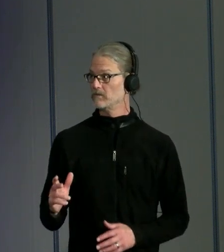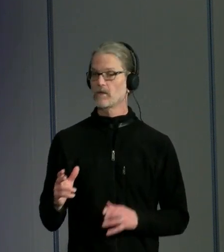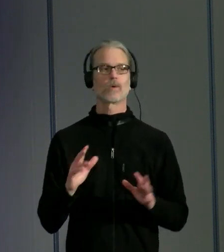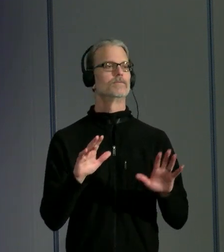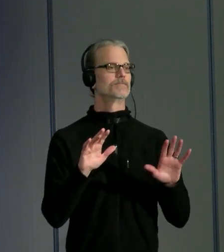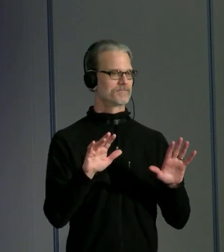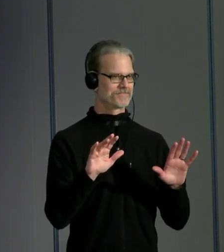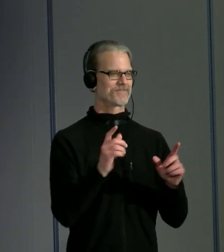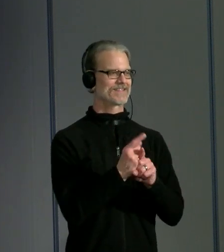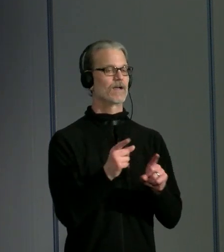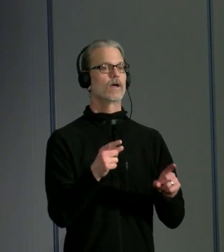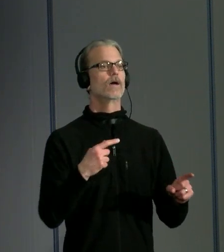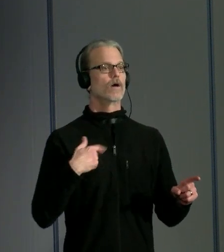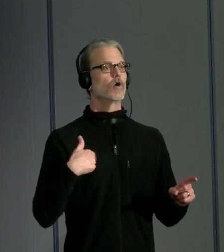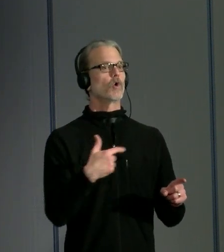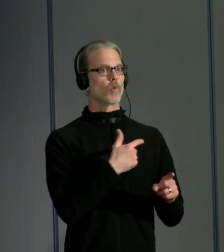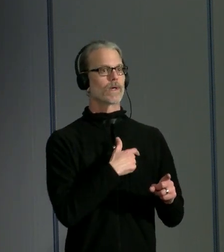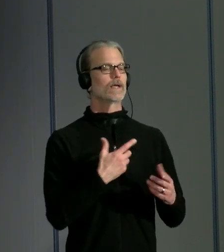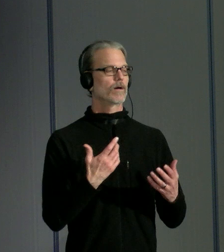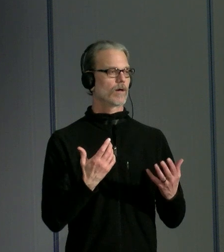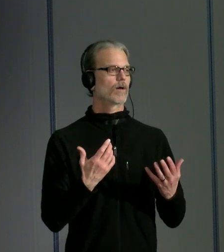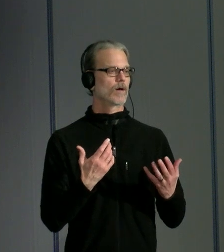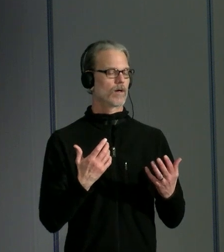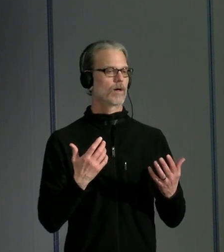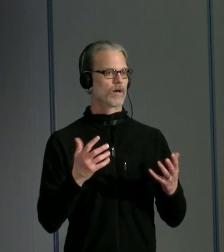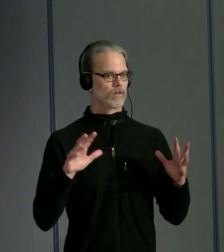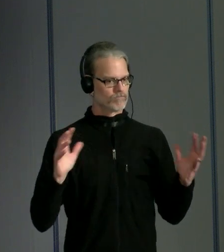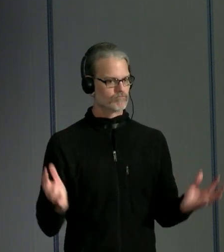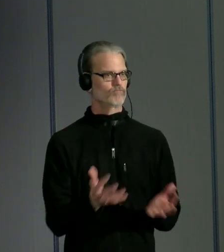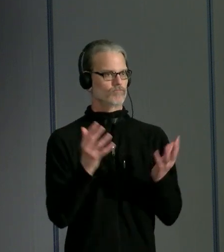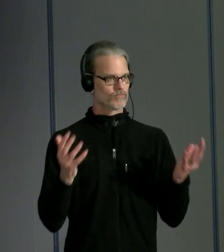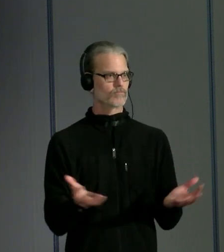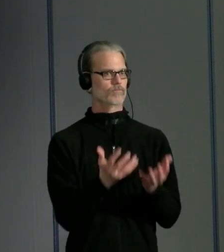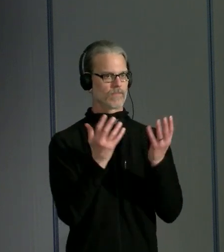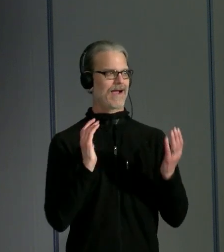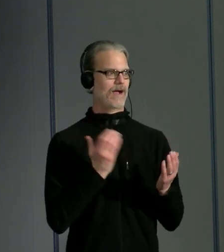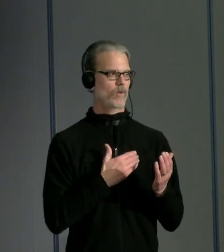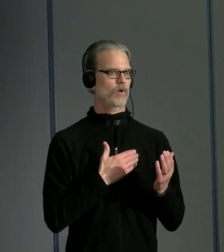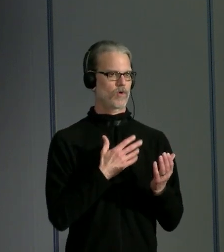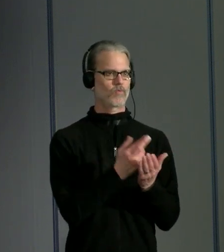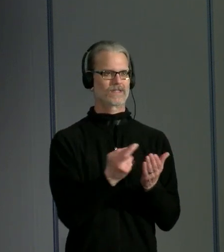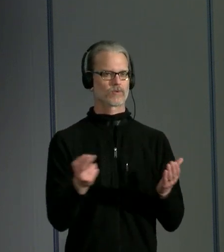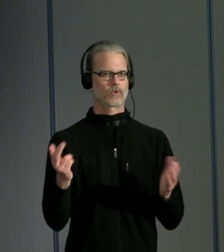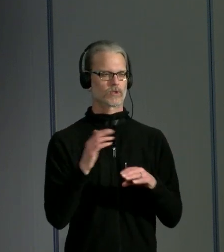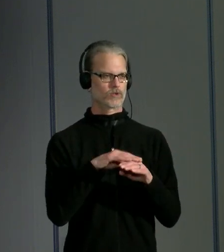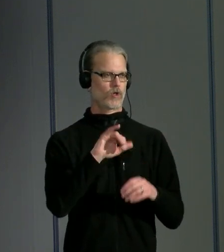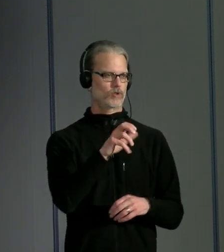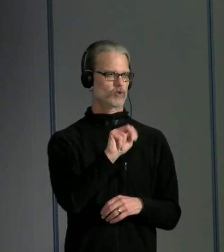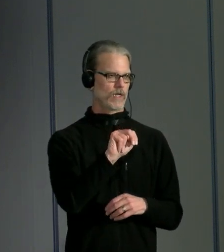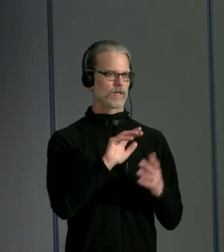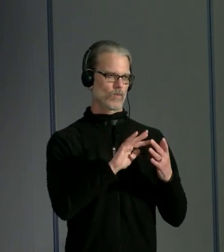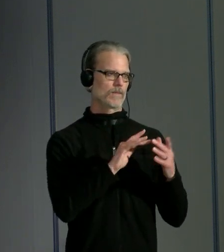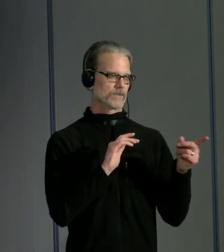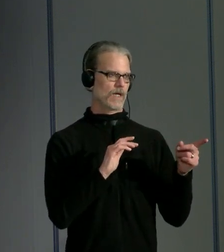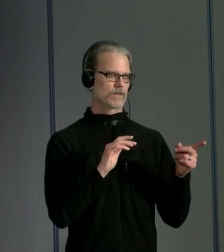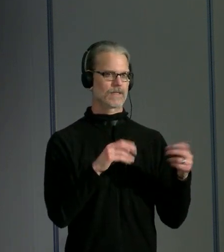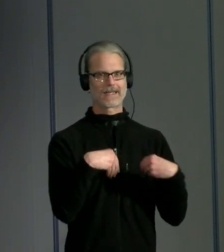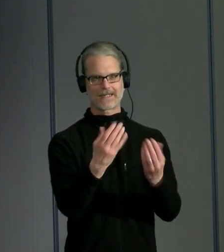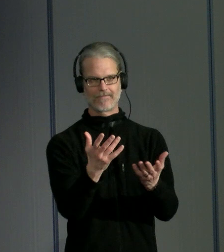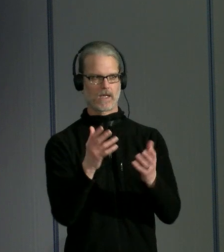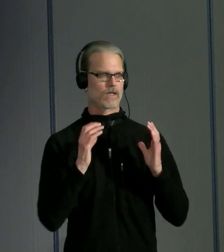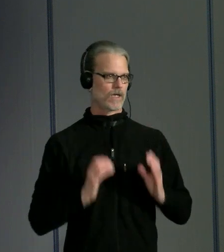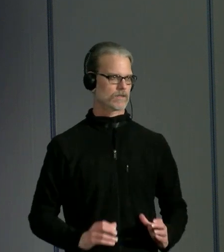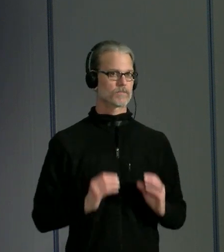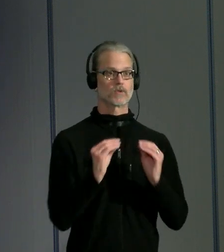And we are beefing up our individual resources on the Ask Jan website, giving customers more